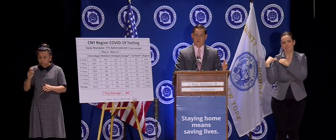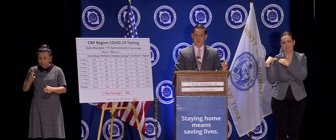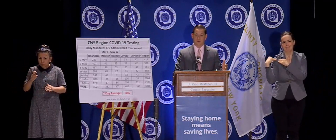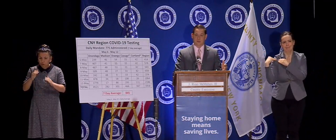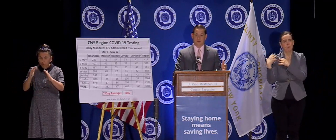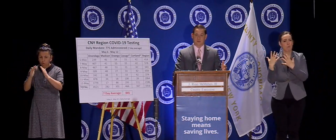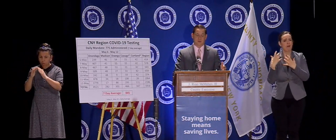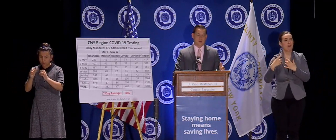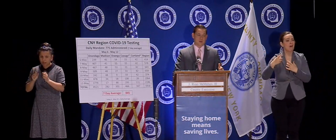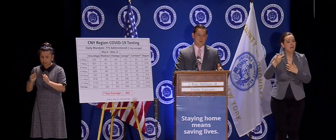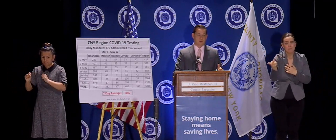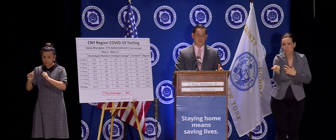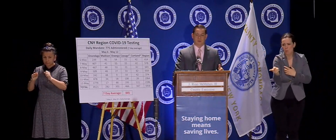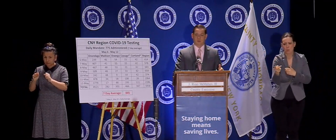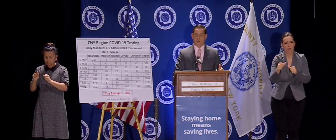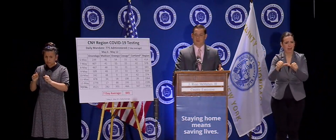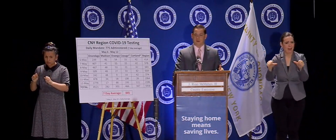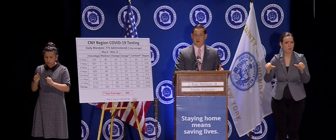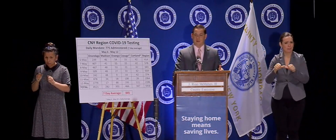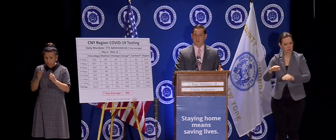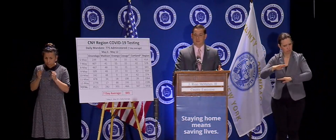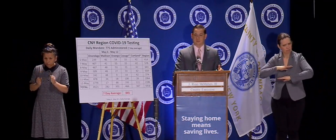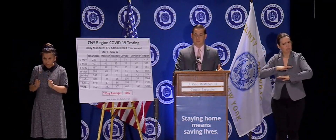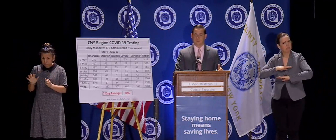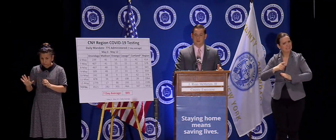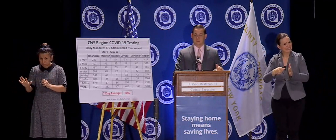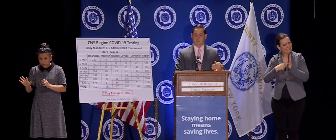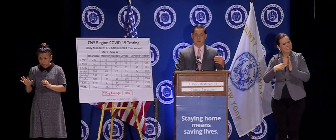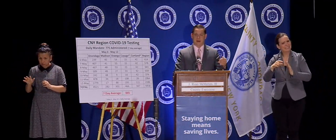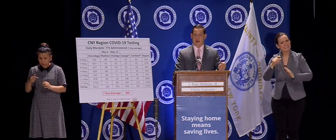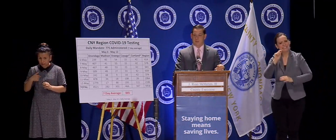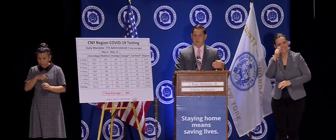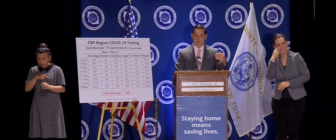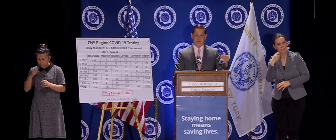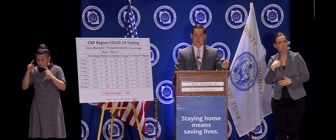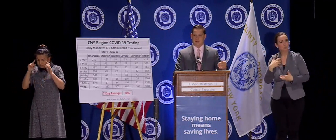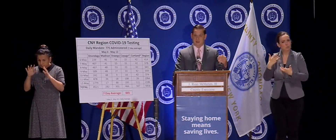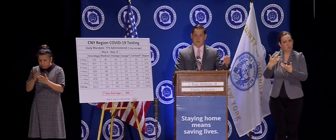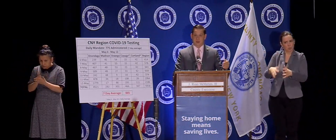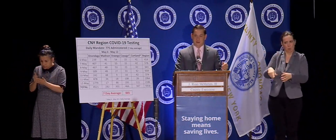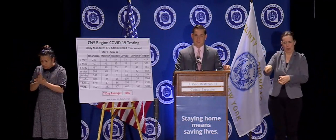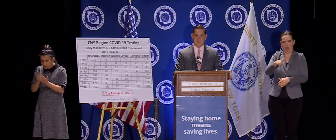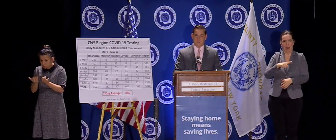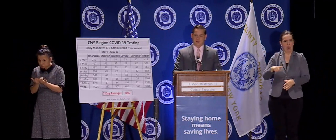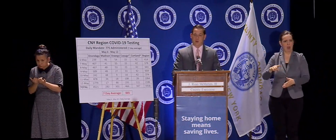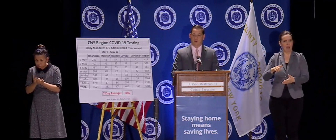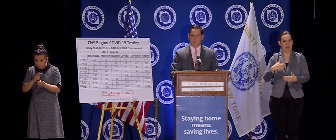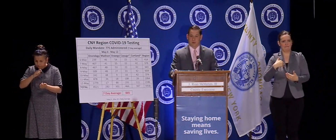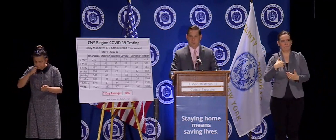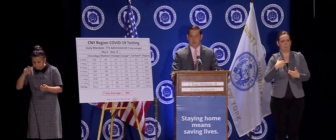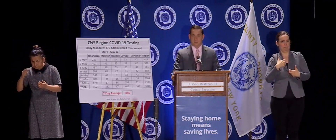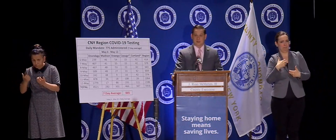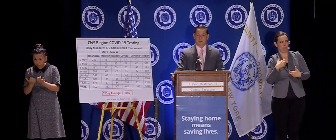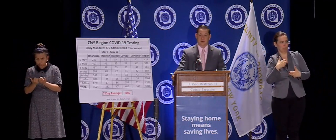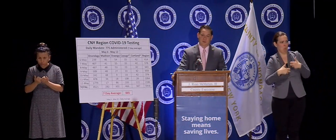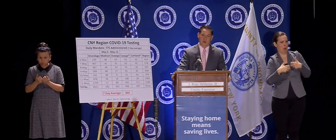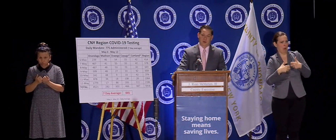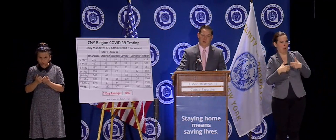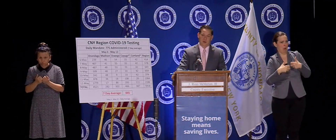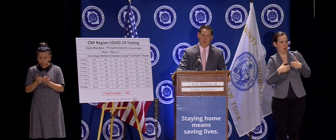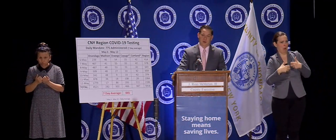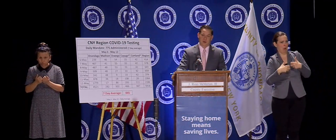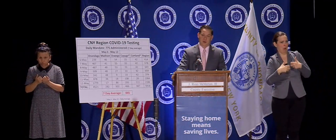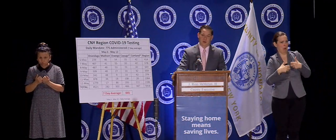regulatory issues, and we got to figure out something bad happens, the state has to come in and take over a building because that might